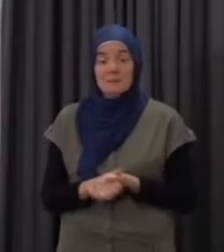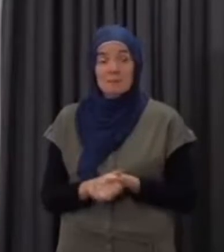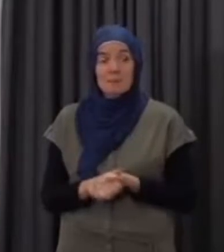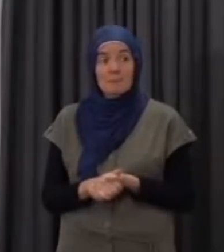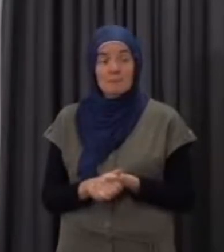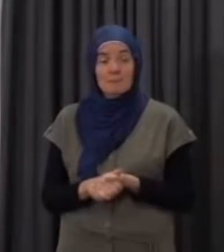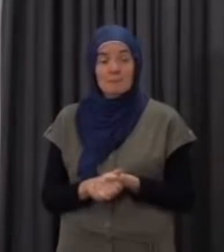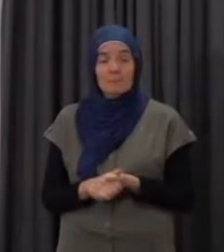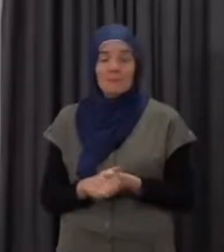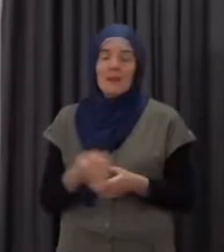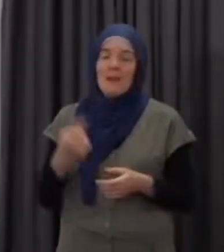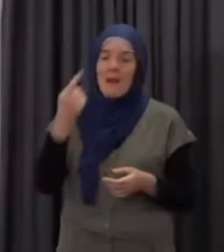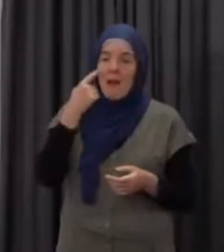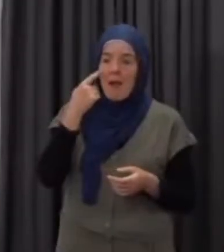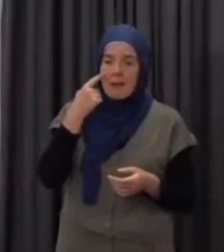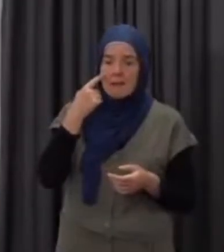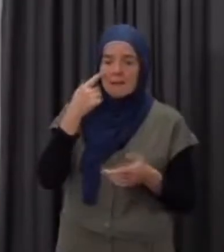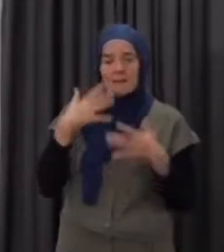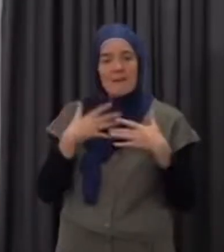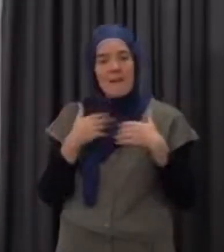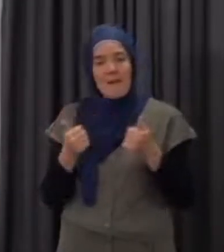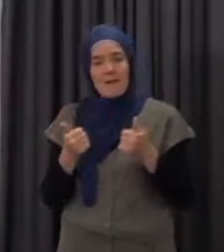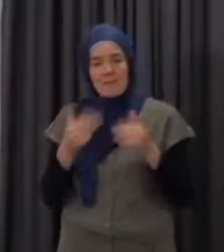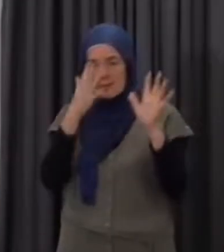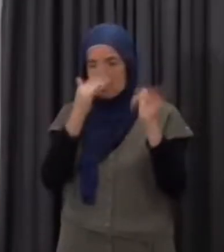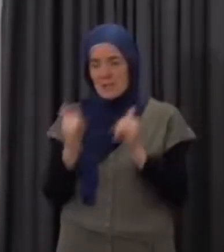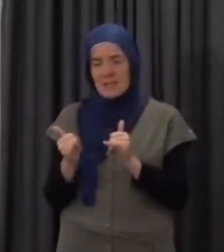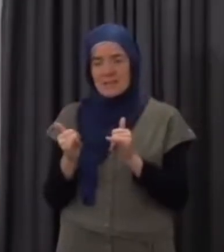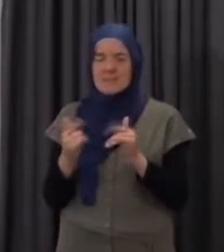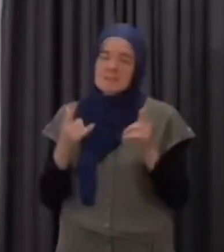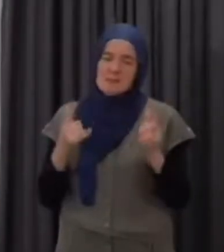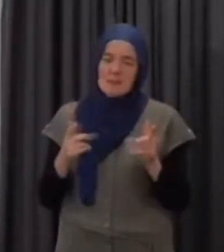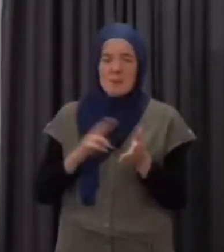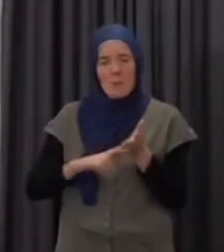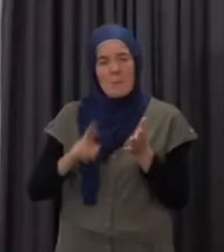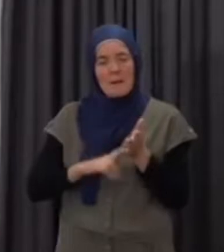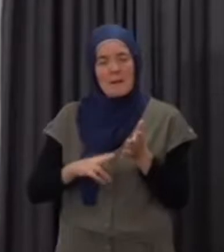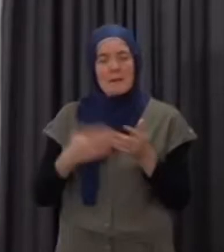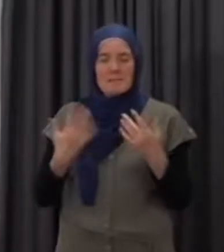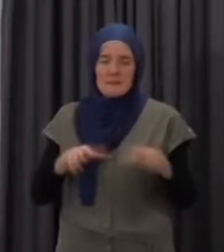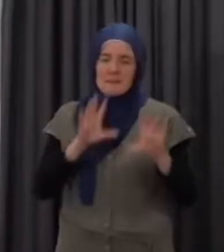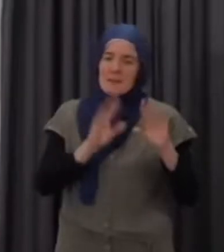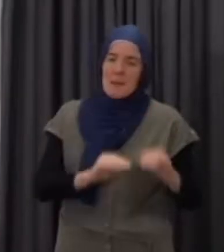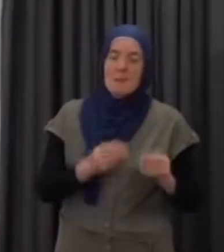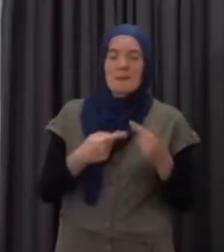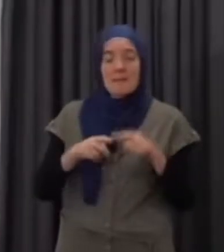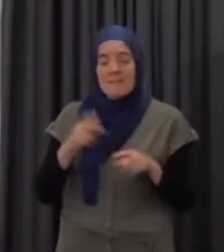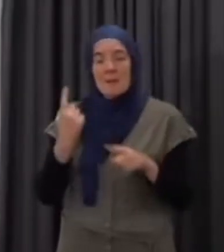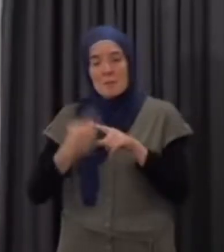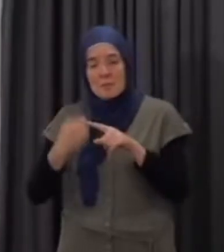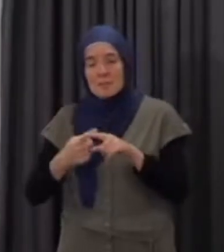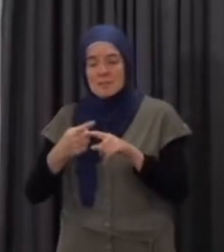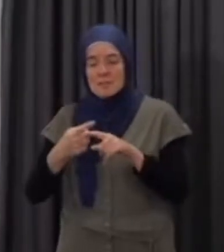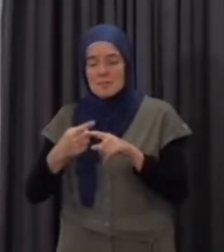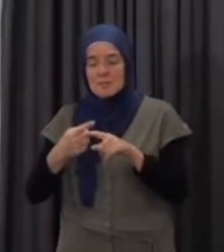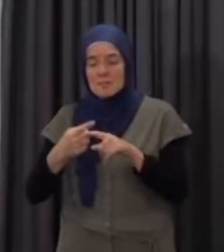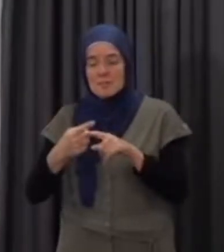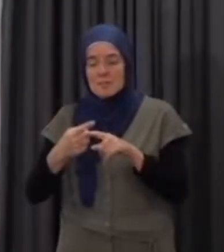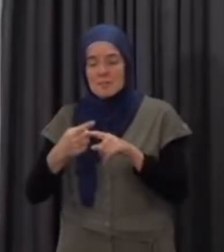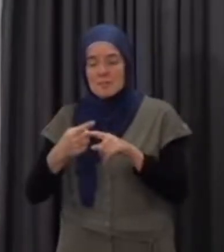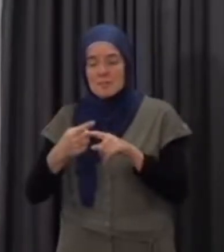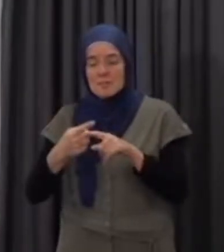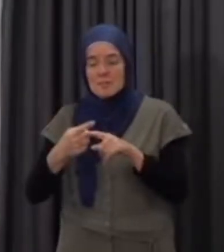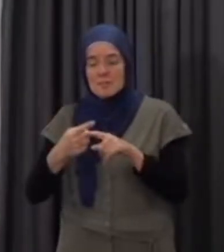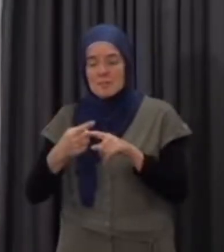suspend routine eye health checks, but if people need urgent eye care, they can still telephone their local practice and book an appointment with an